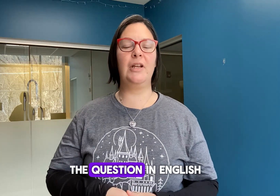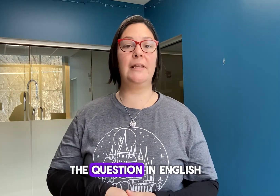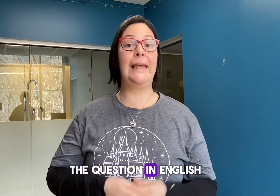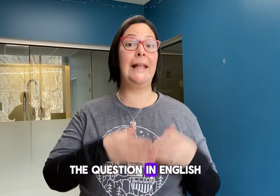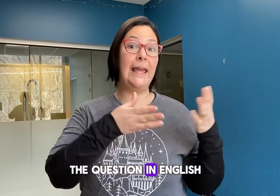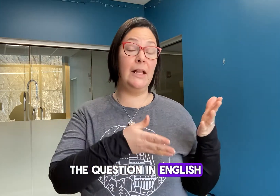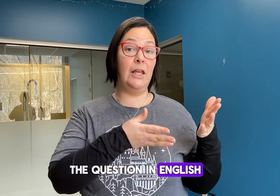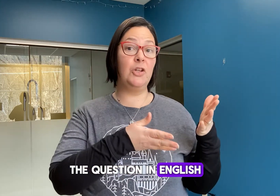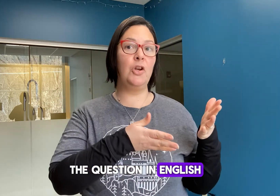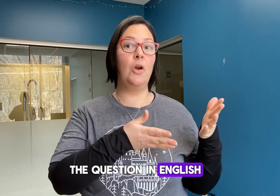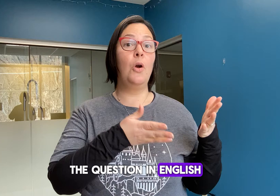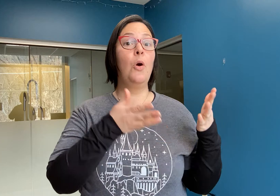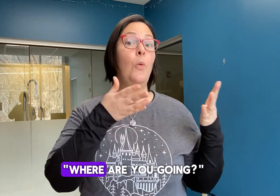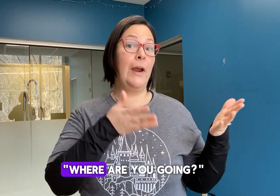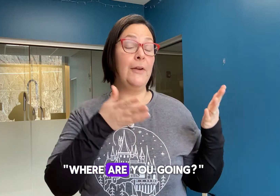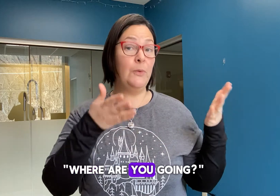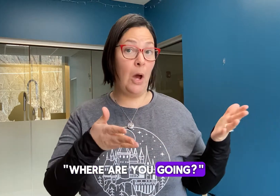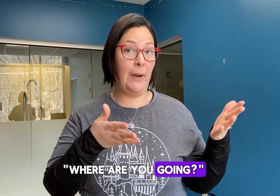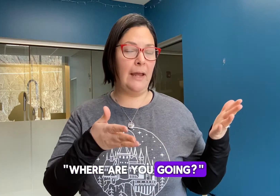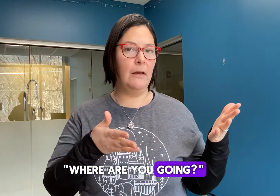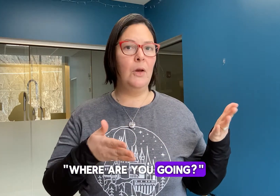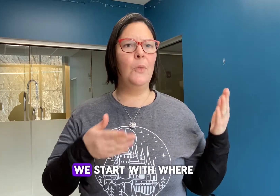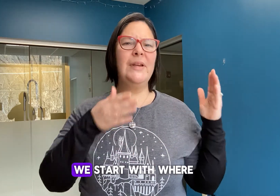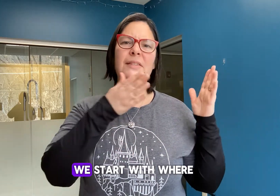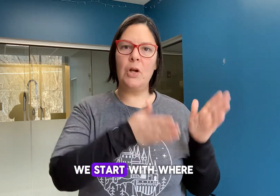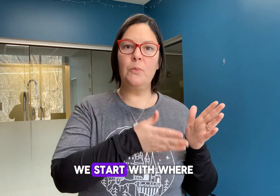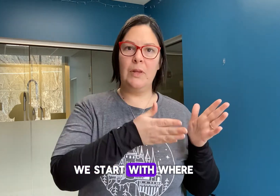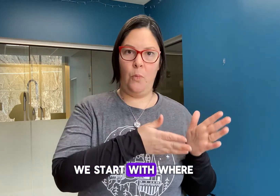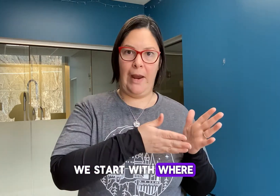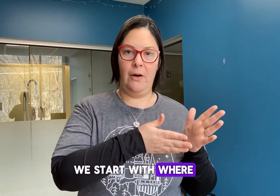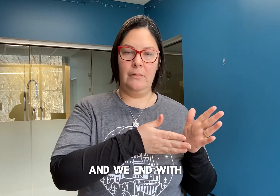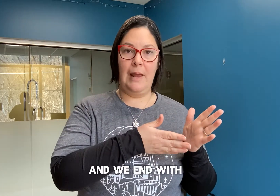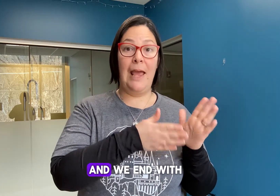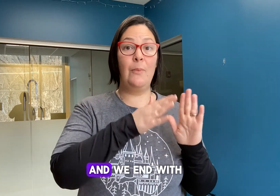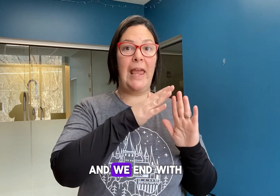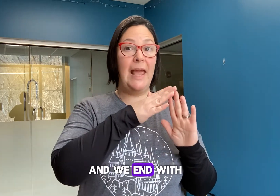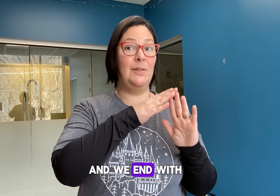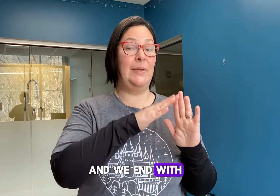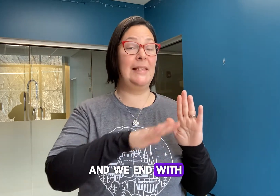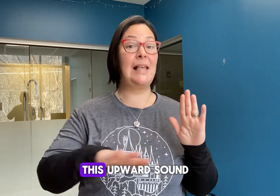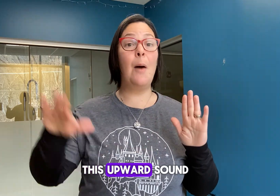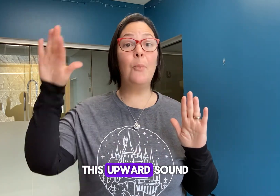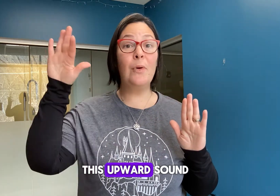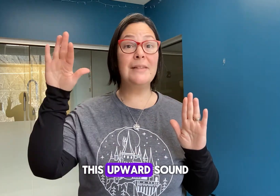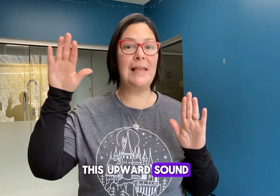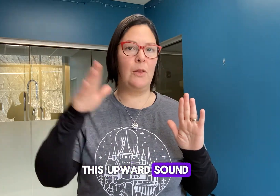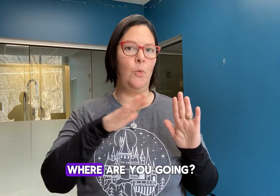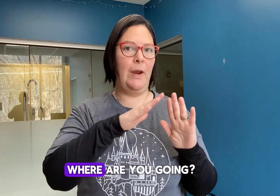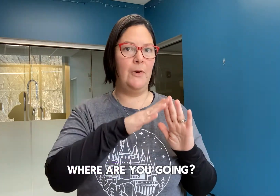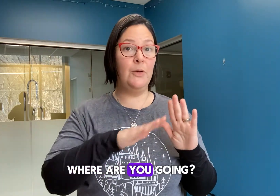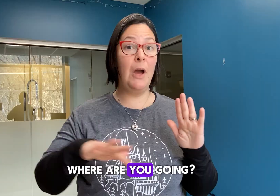in English, where are you going? We start with where, and we end with this upward sound, where are you